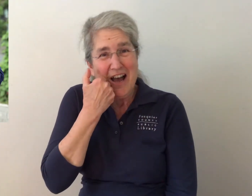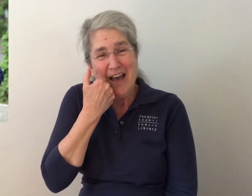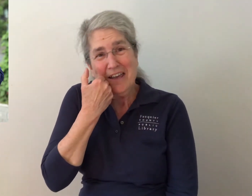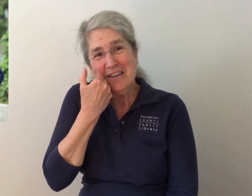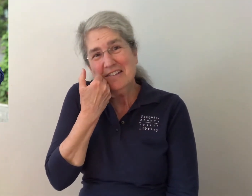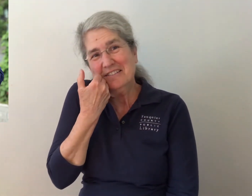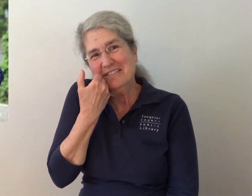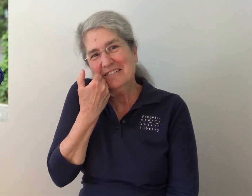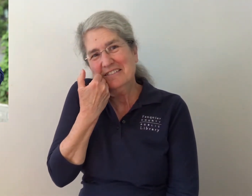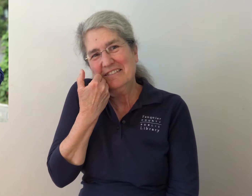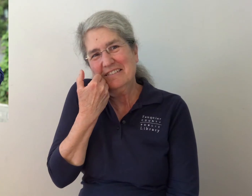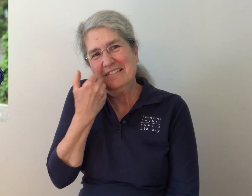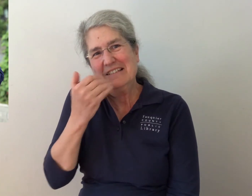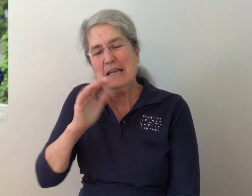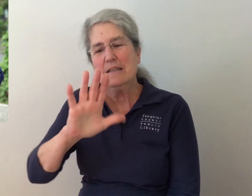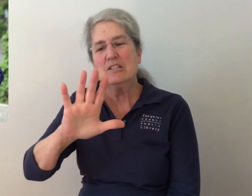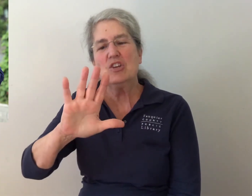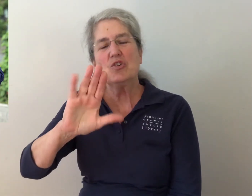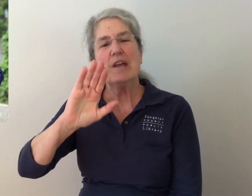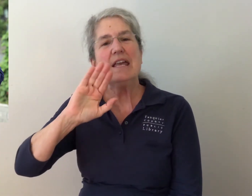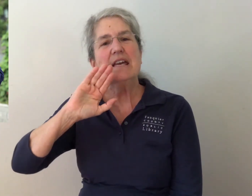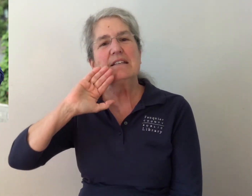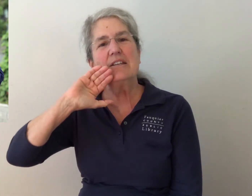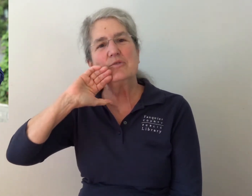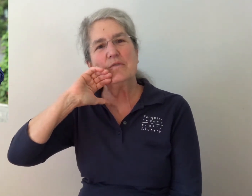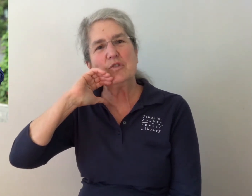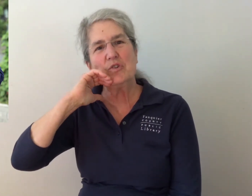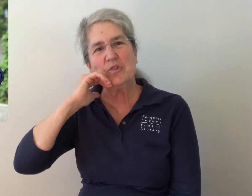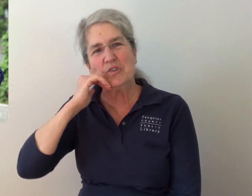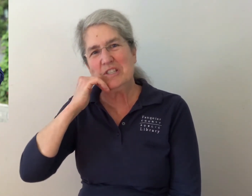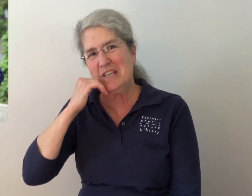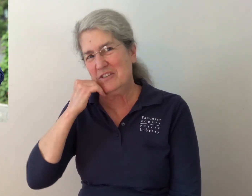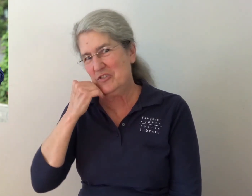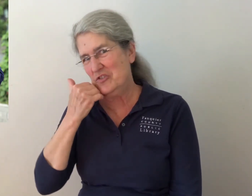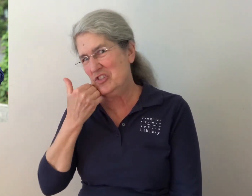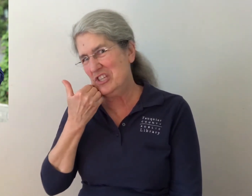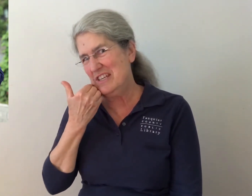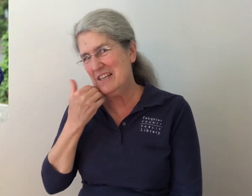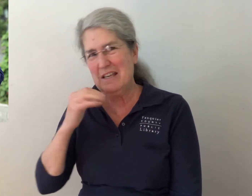Shy. Take your hand and it sort of turns against your cheek.